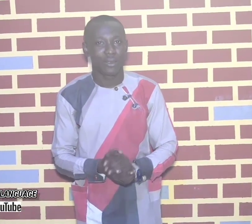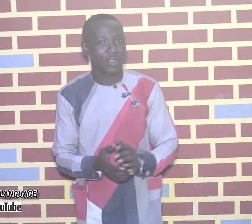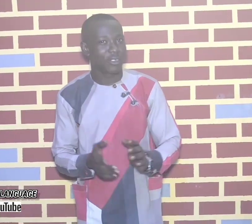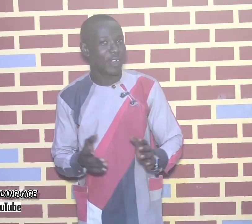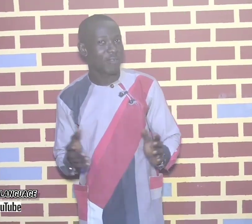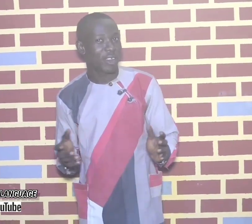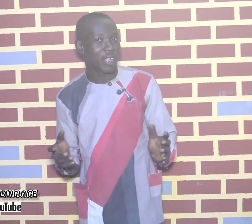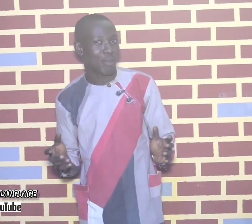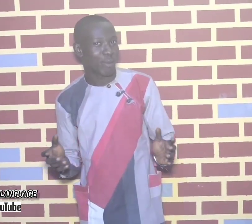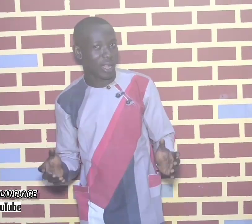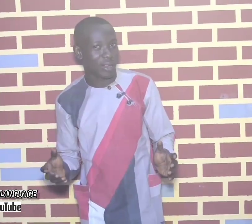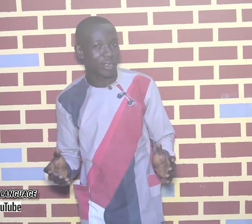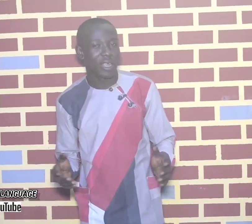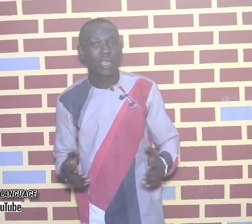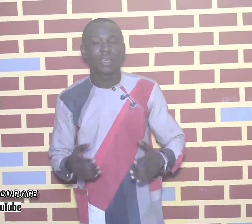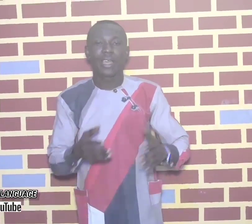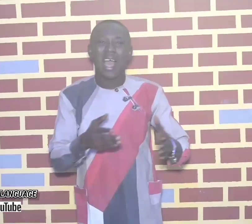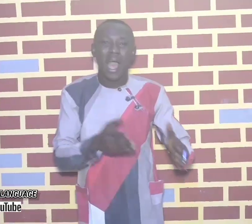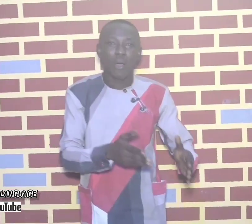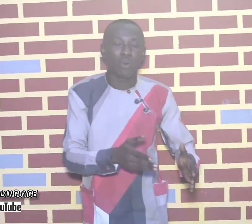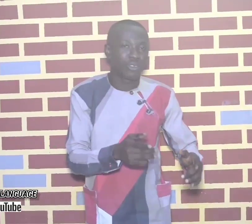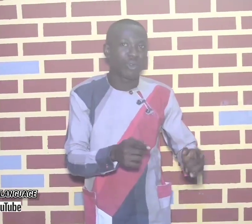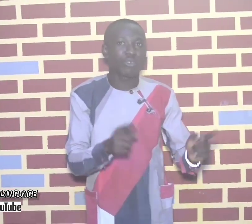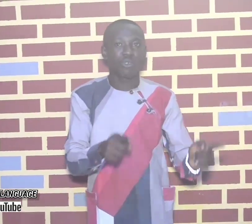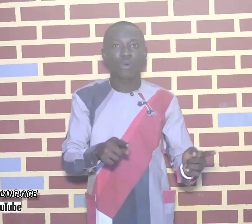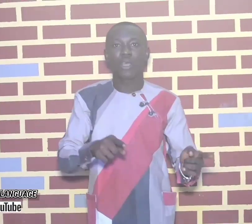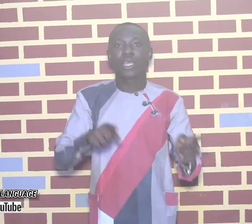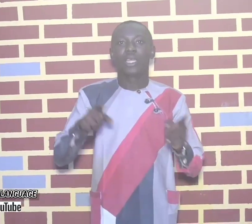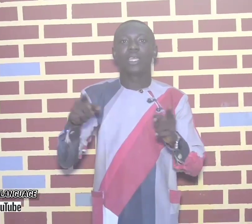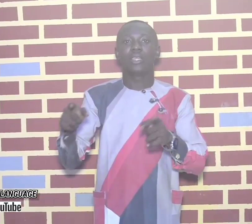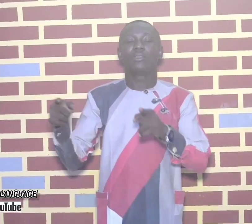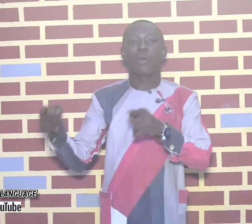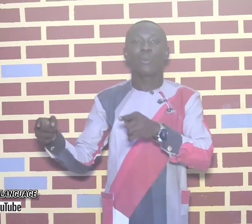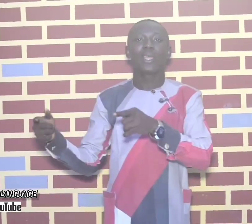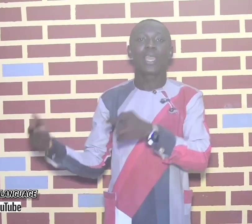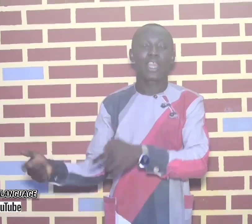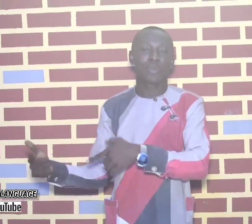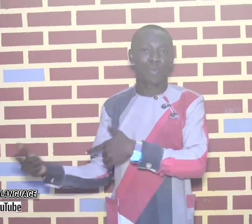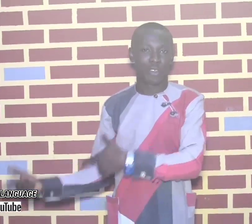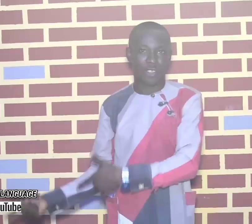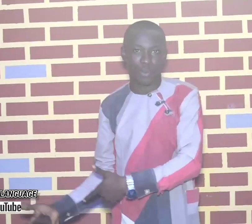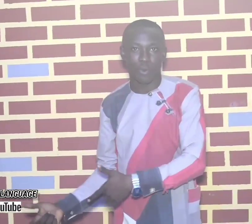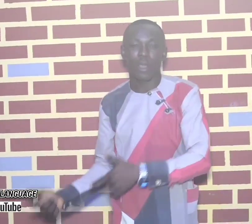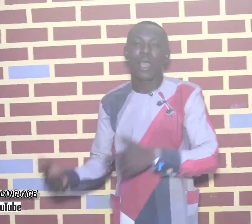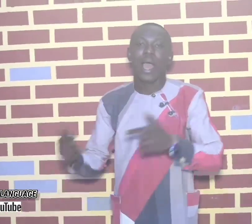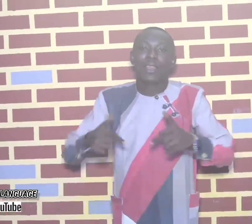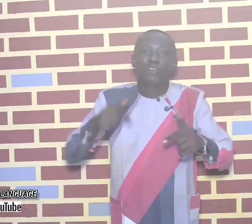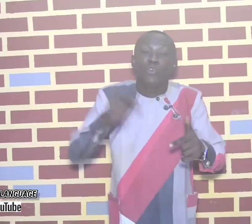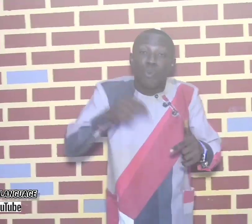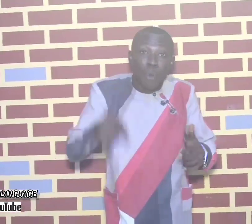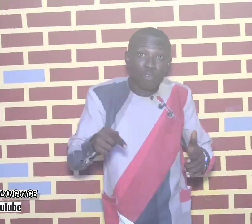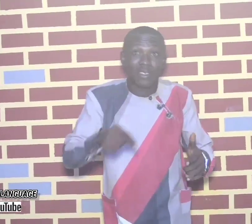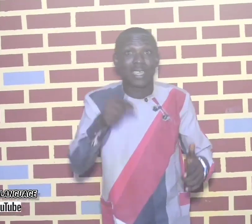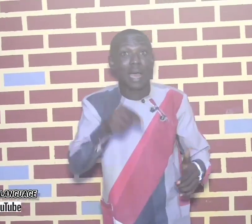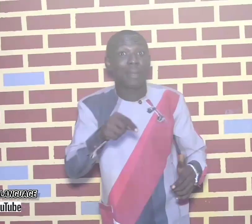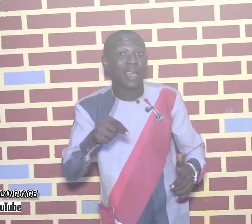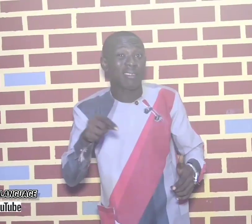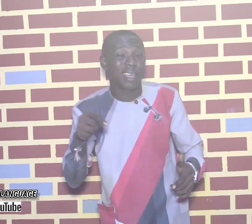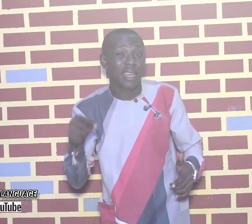It's very, very important. The how is also in WH principle, and you must, in American Sign